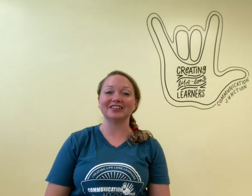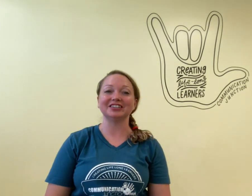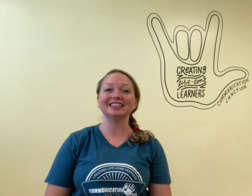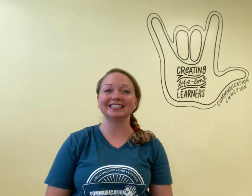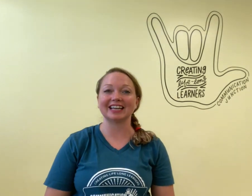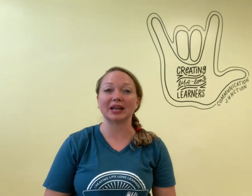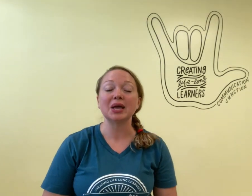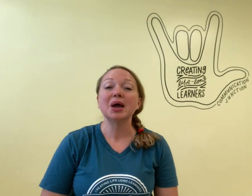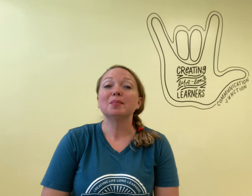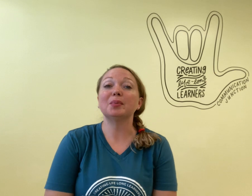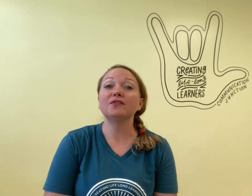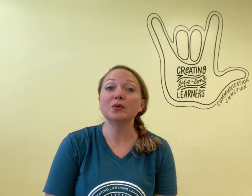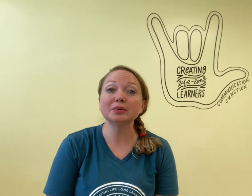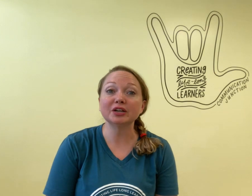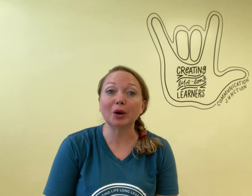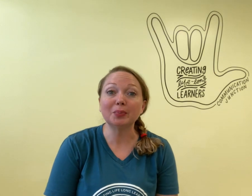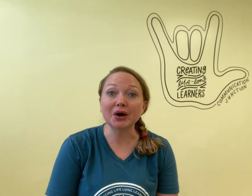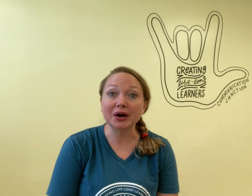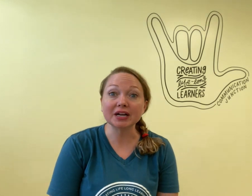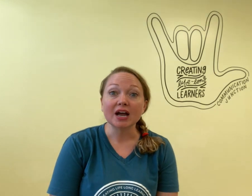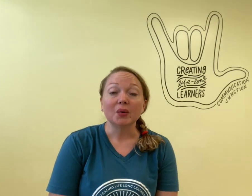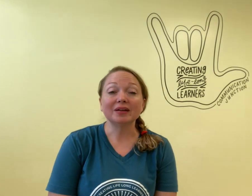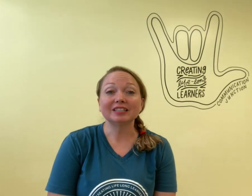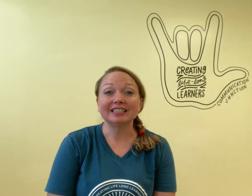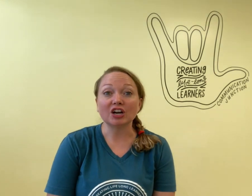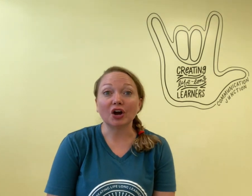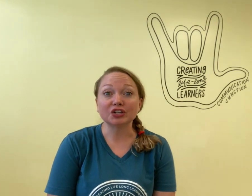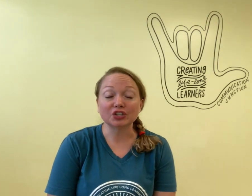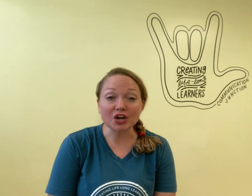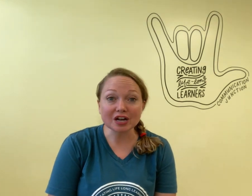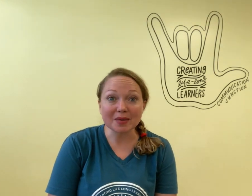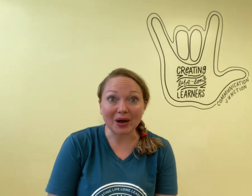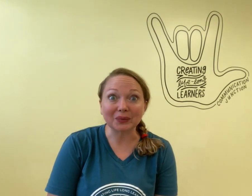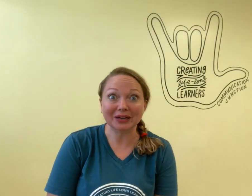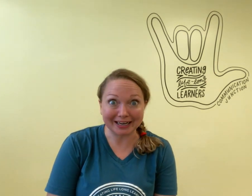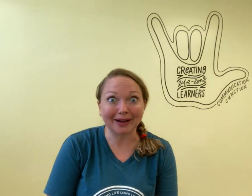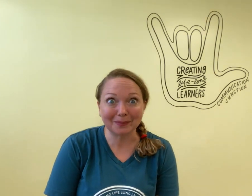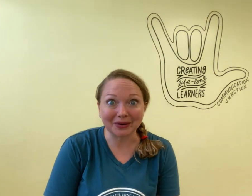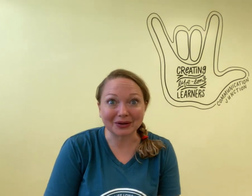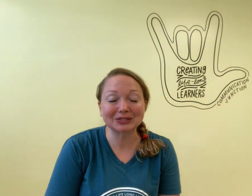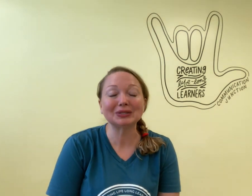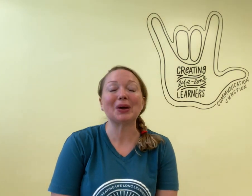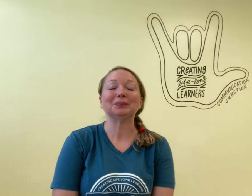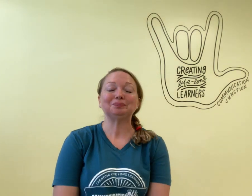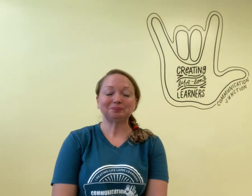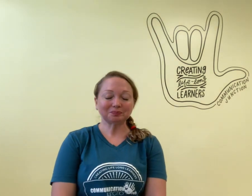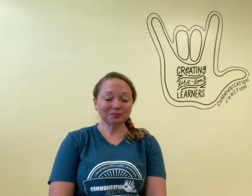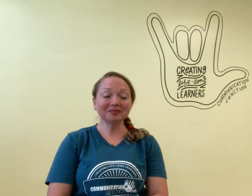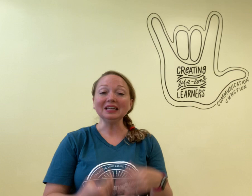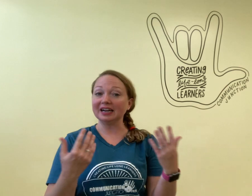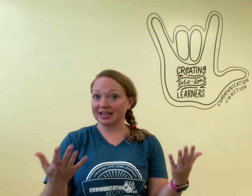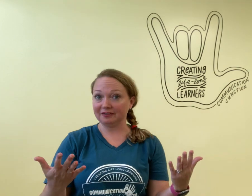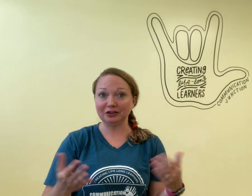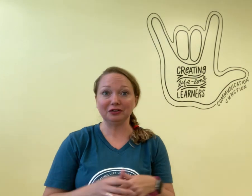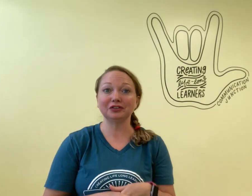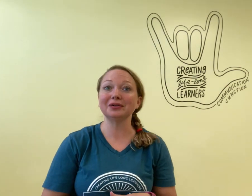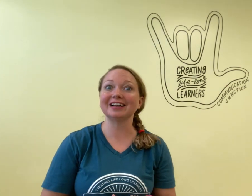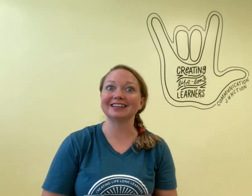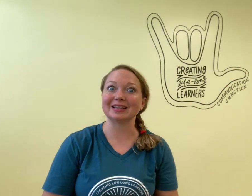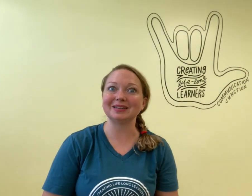just a second. But before we read our book, we have to sing our song about reading a book. So, again, if you're new to joining us, let me teach you.